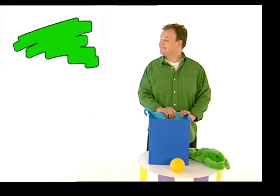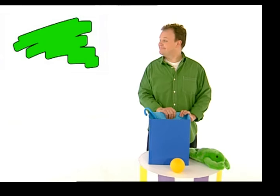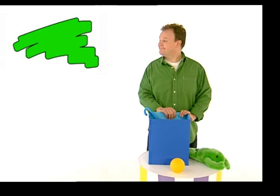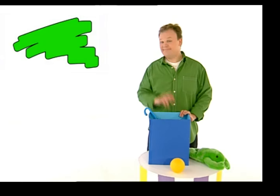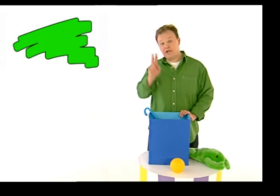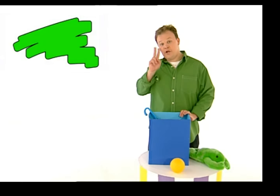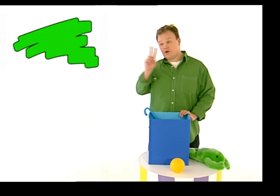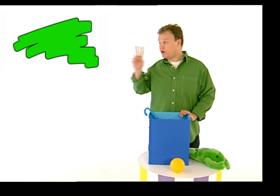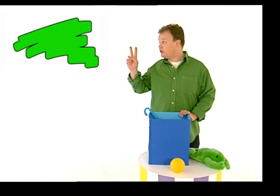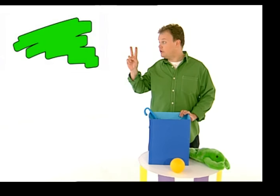Look,